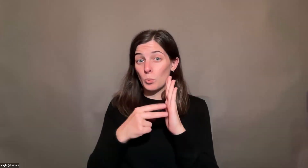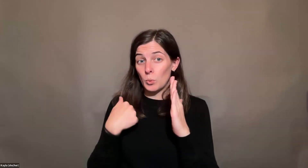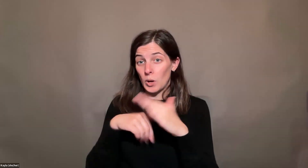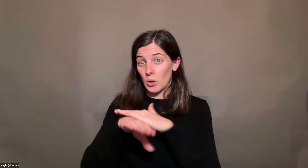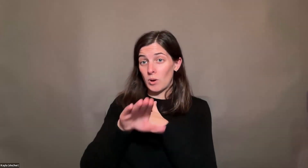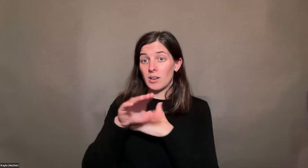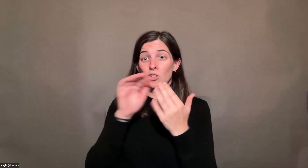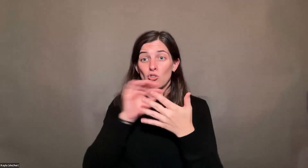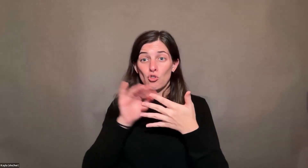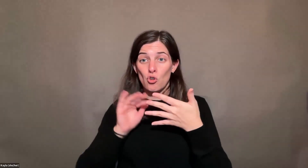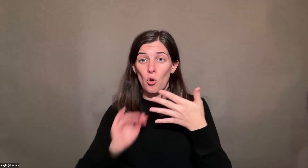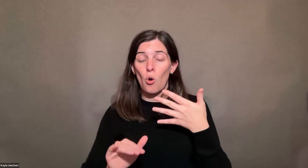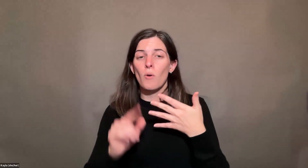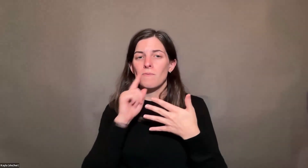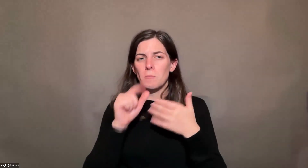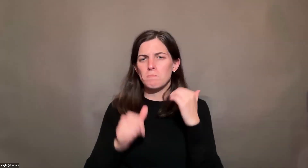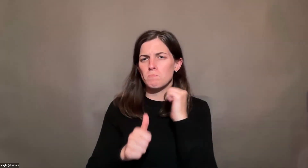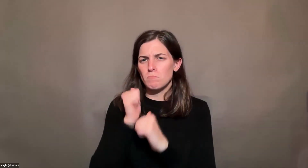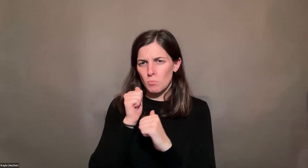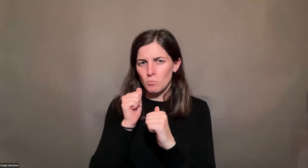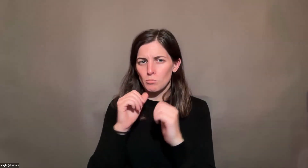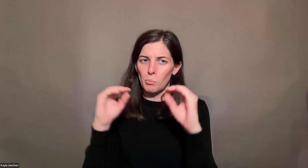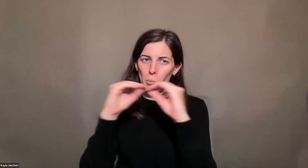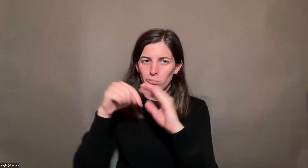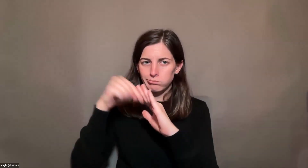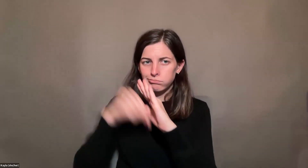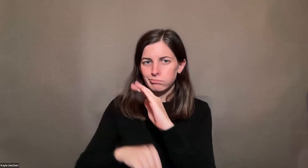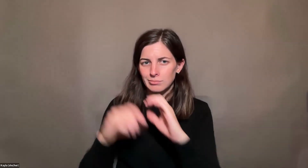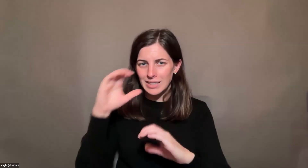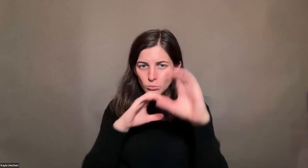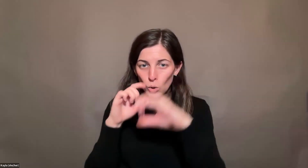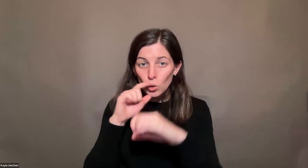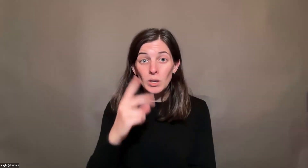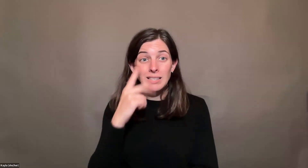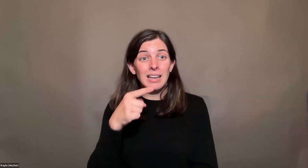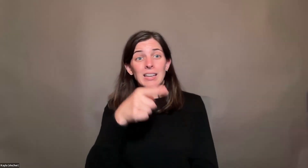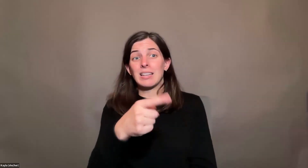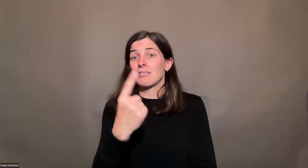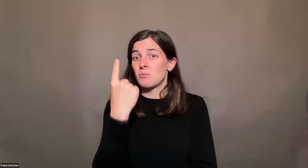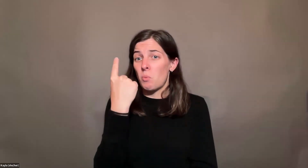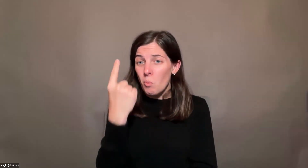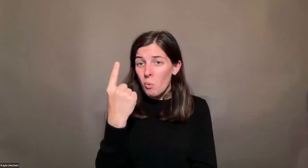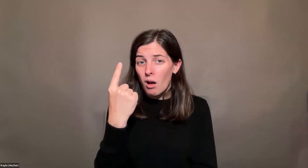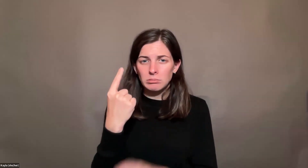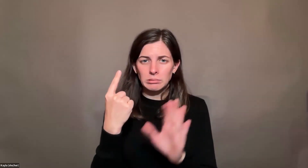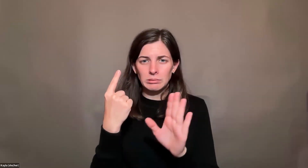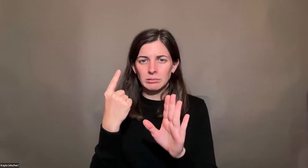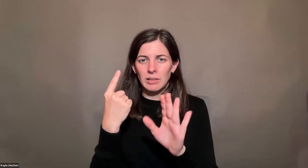for more explore. I can say this is one of the, not this one, yeah, this one. So